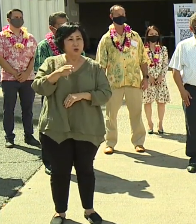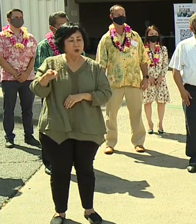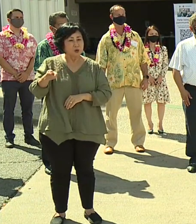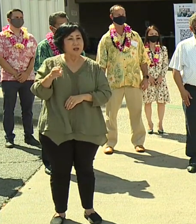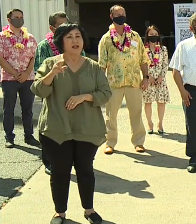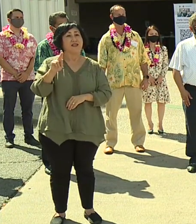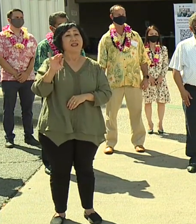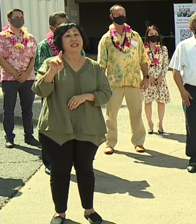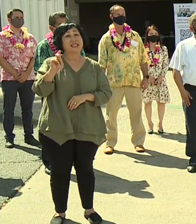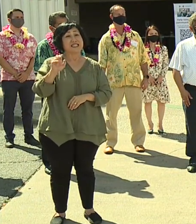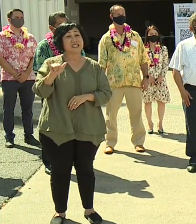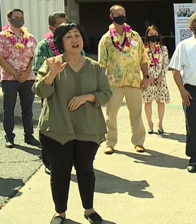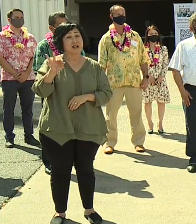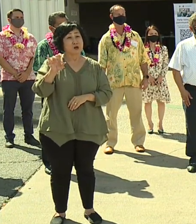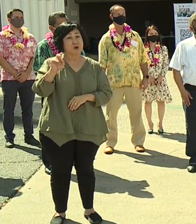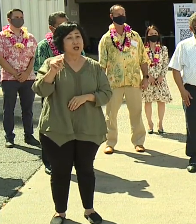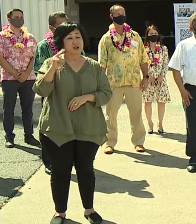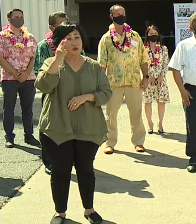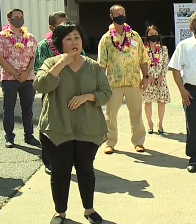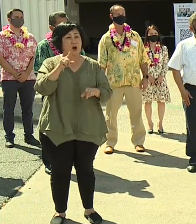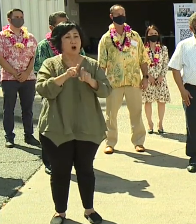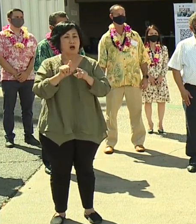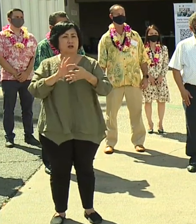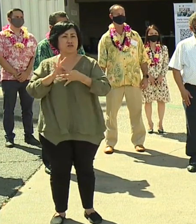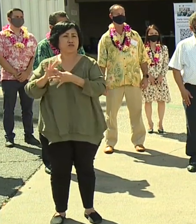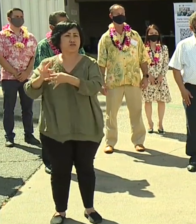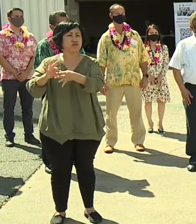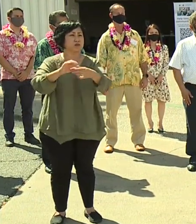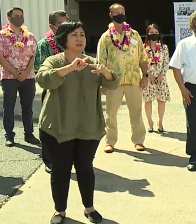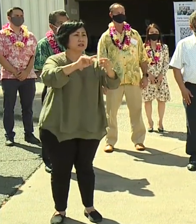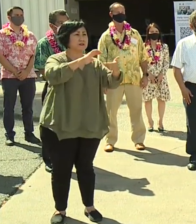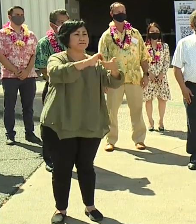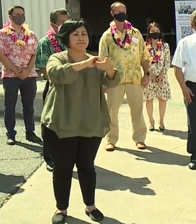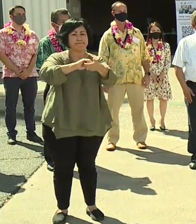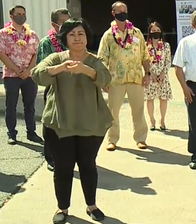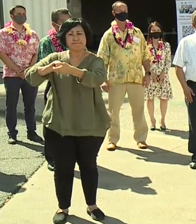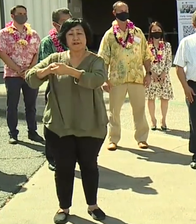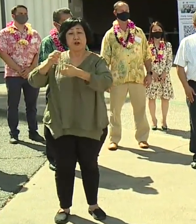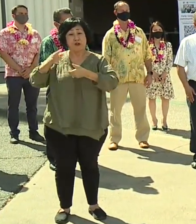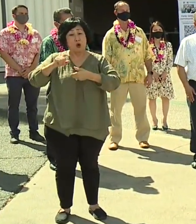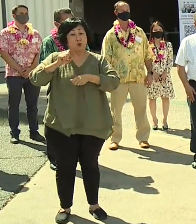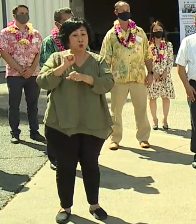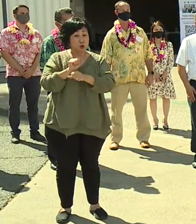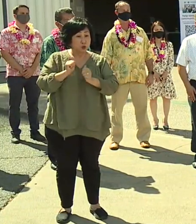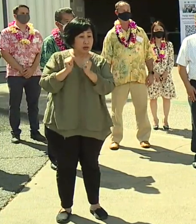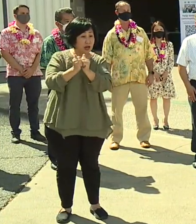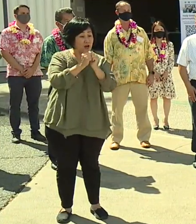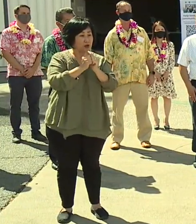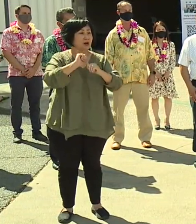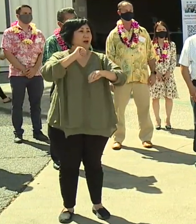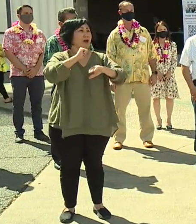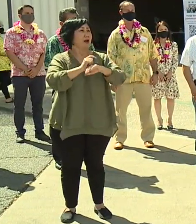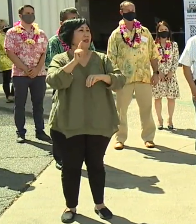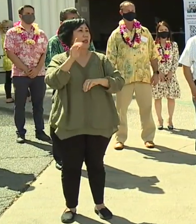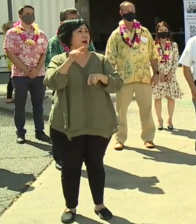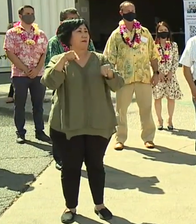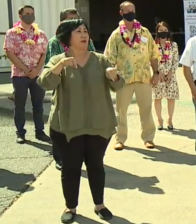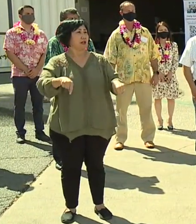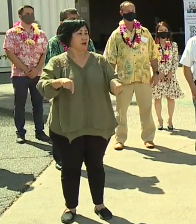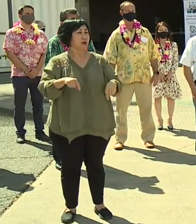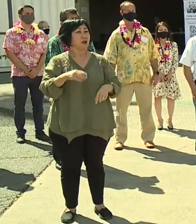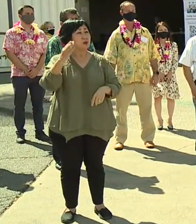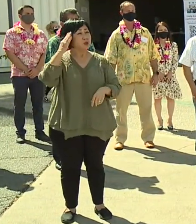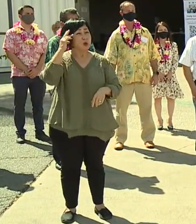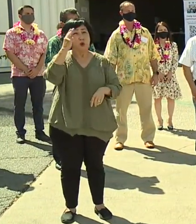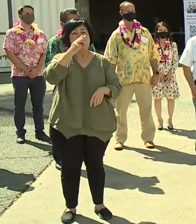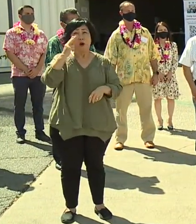Hawaii, and the consortium that really brought this laboratory facility here to the islands. You know, the Hawaii